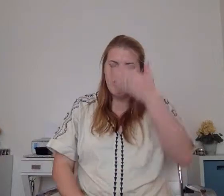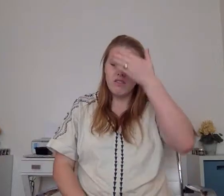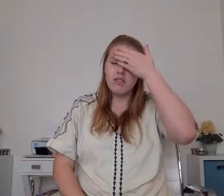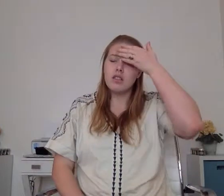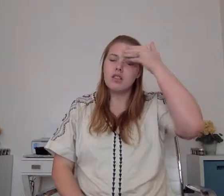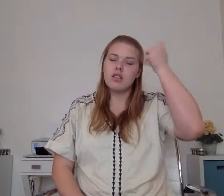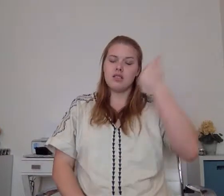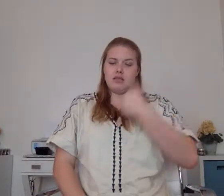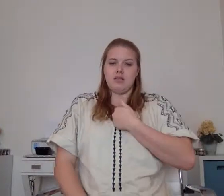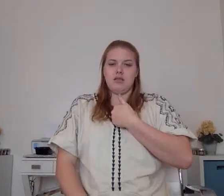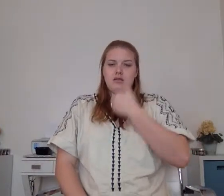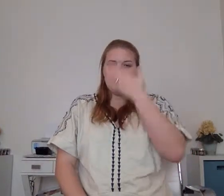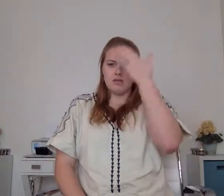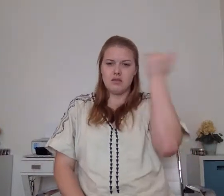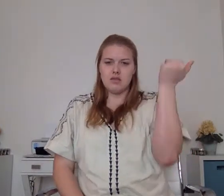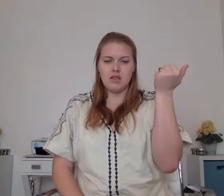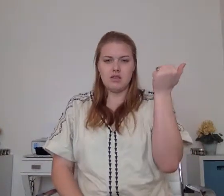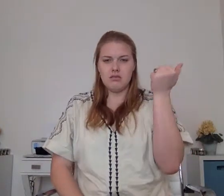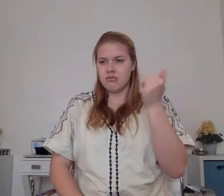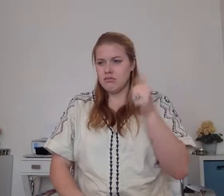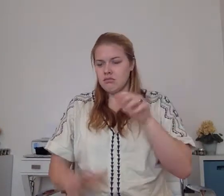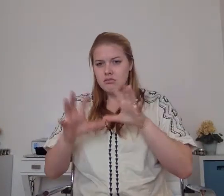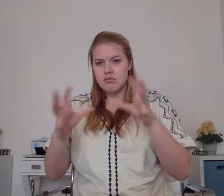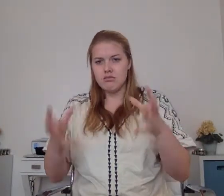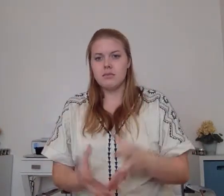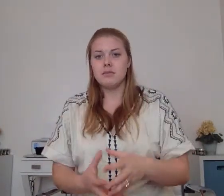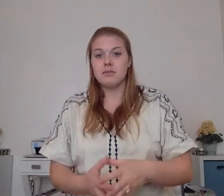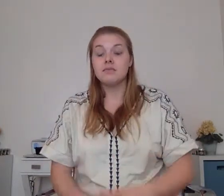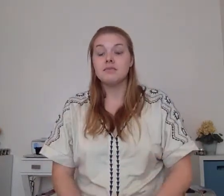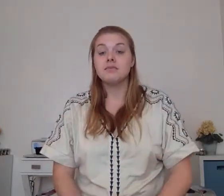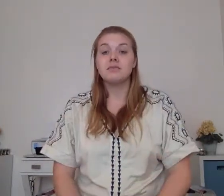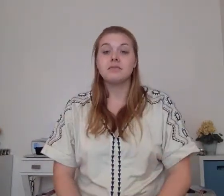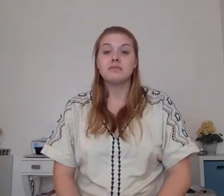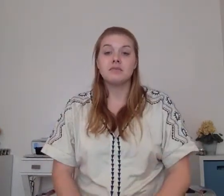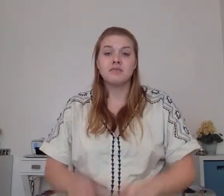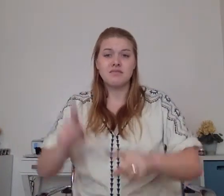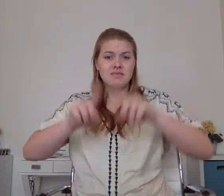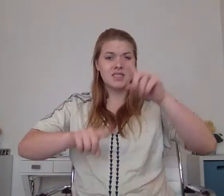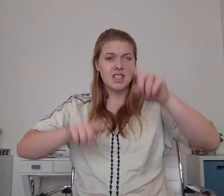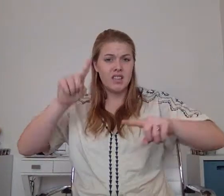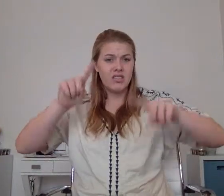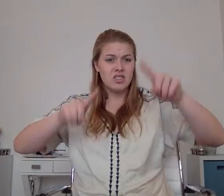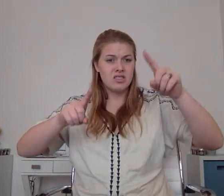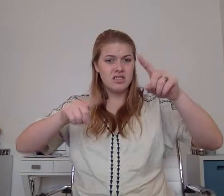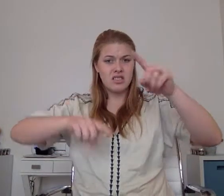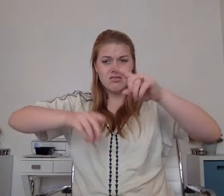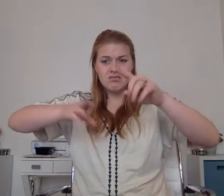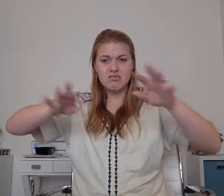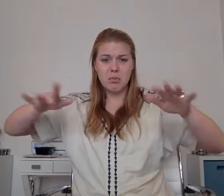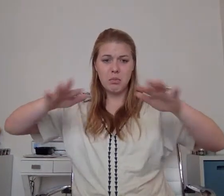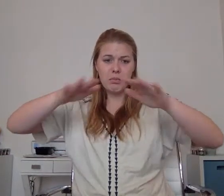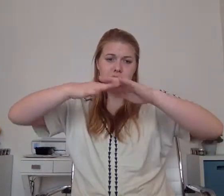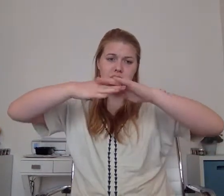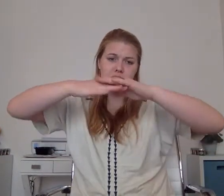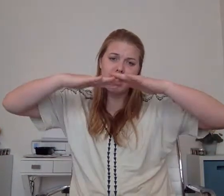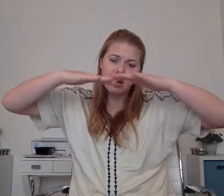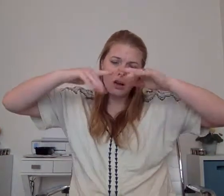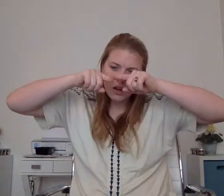from Turkey, I do know that the loss of diversity is a major loss. Today, my motherland became